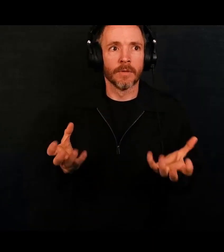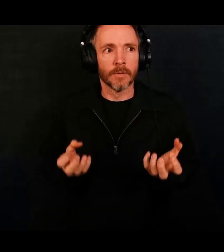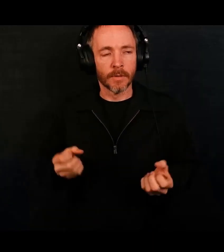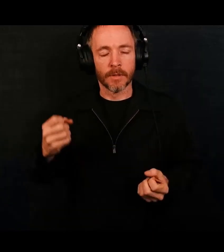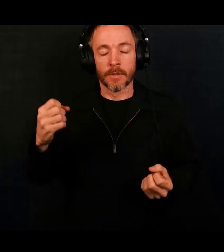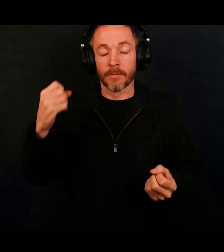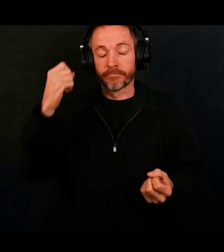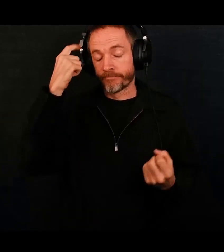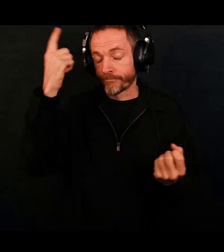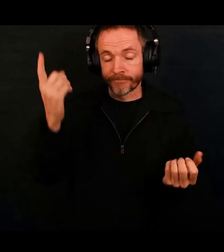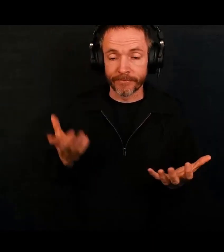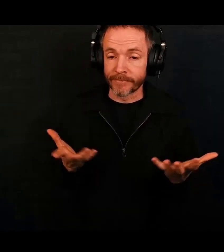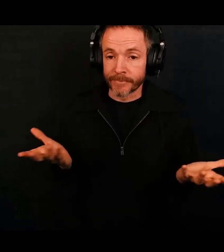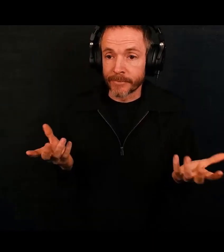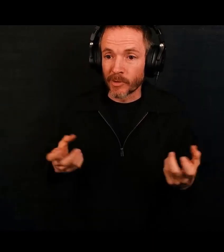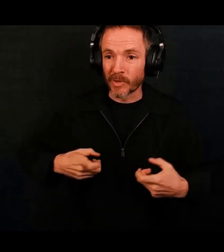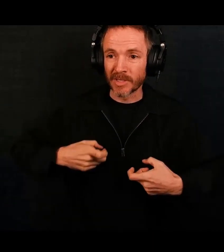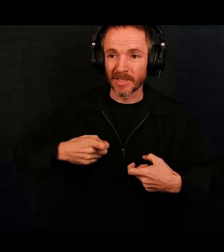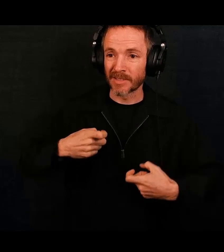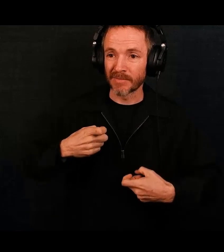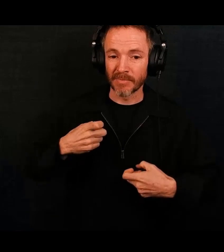up with that bandsaw,